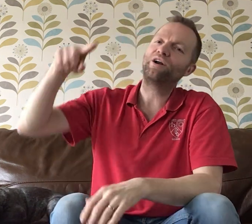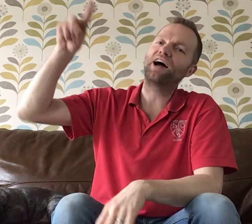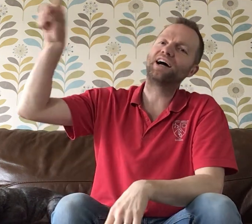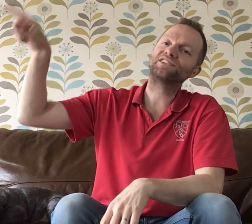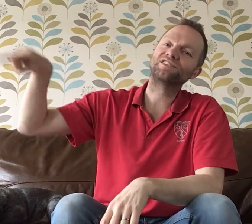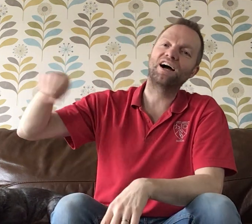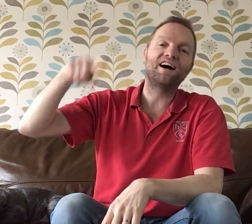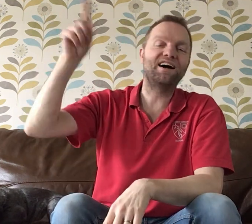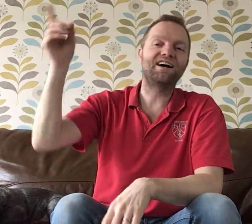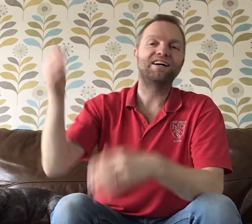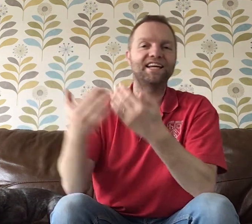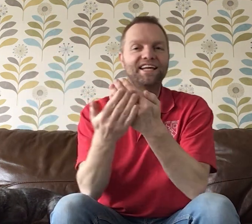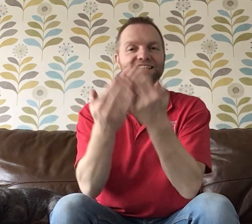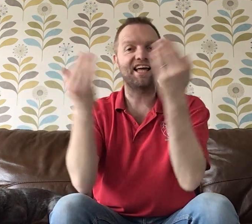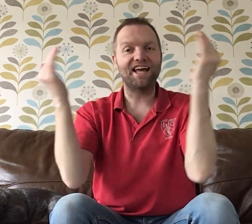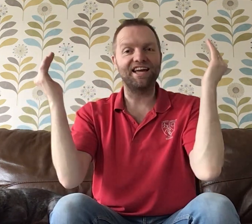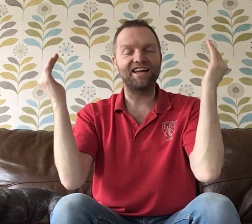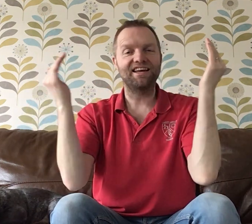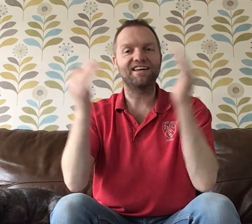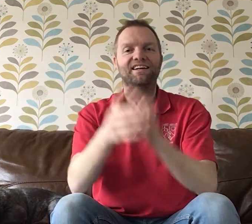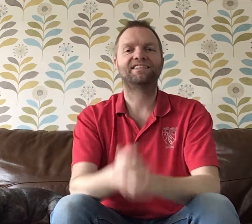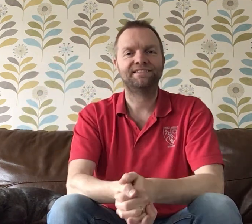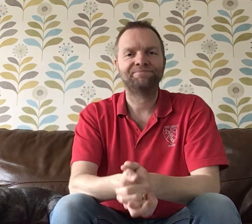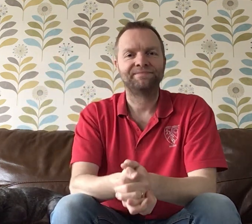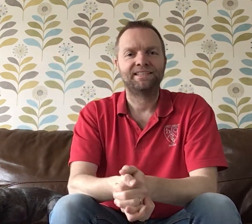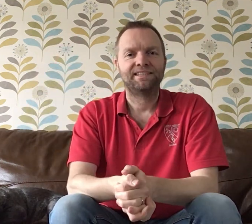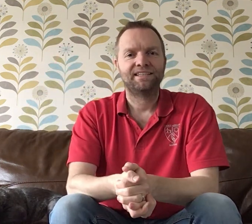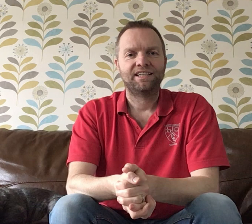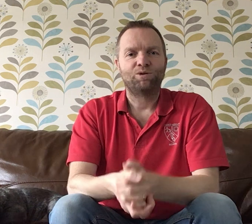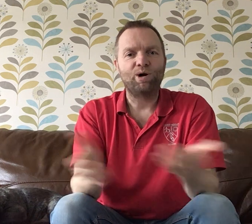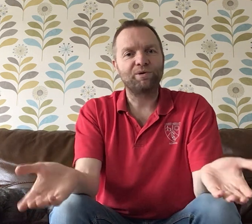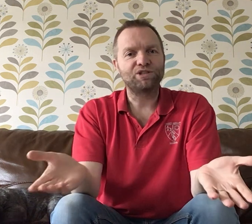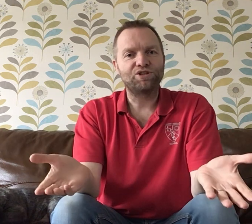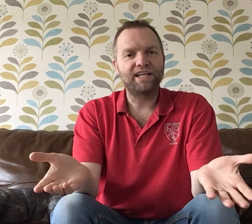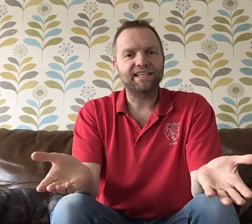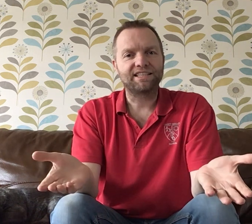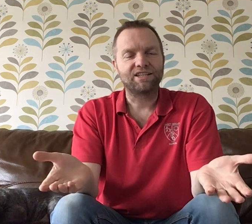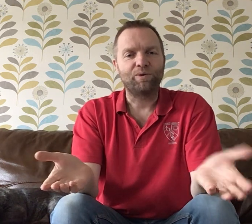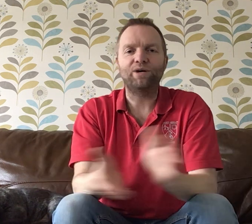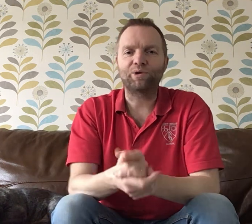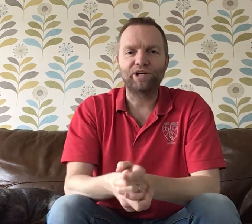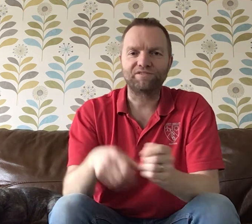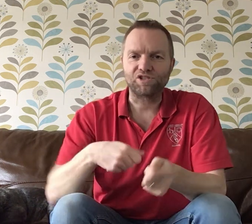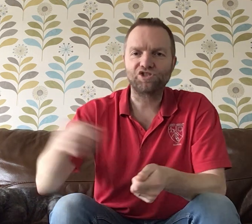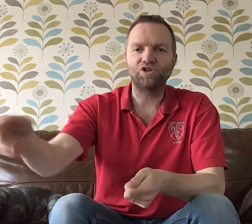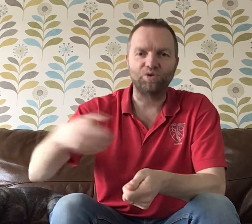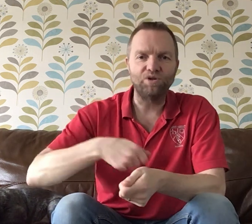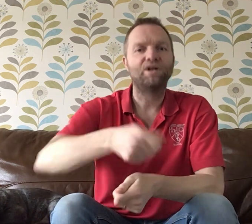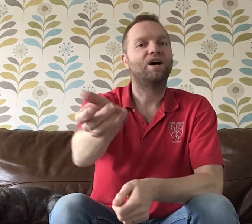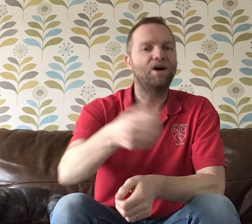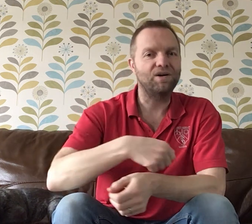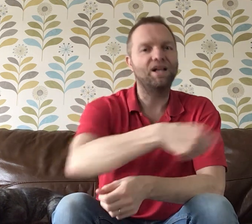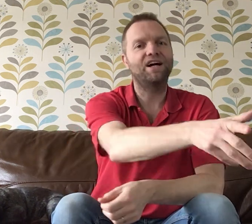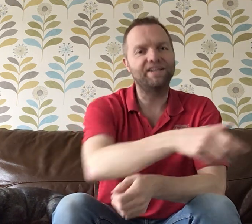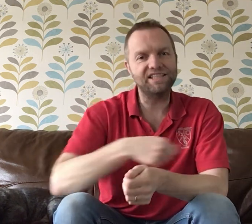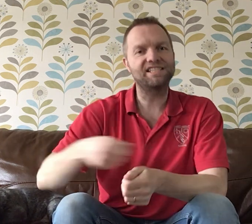a sunny day. What have we got to do next? Well, we're going to have to sow all our